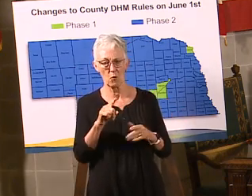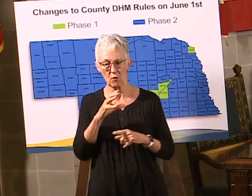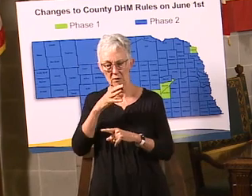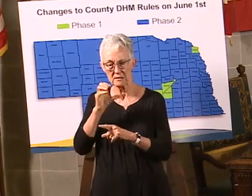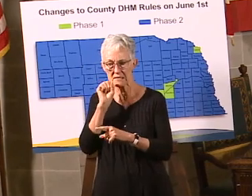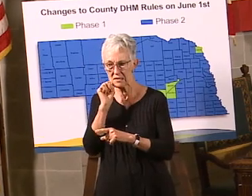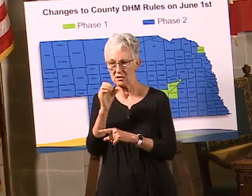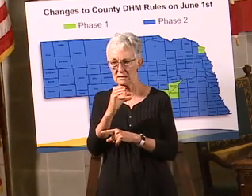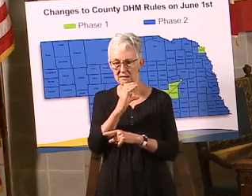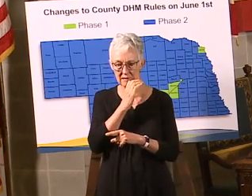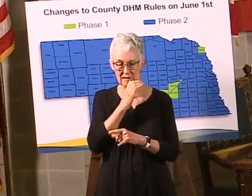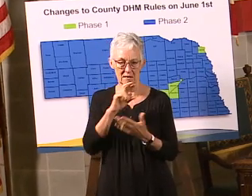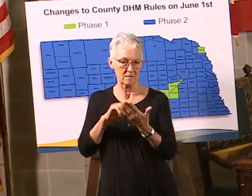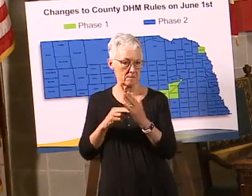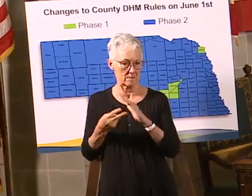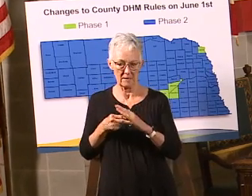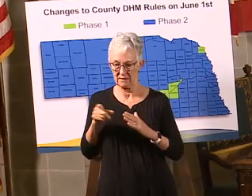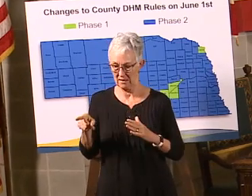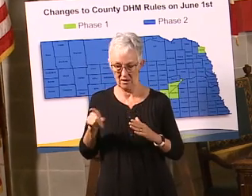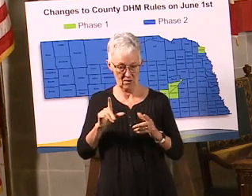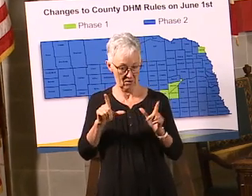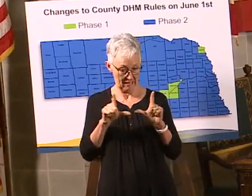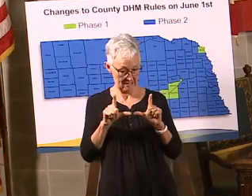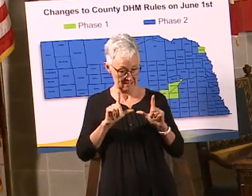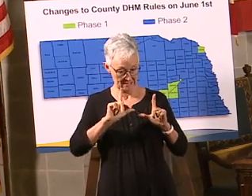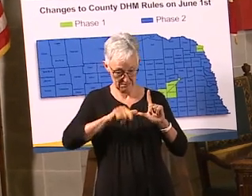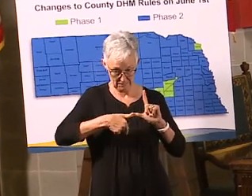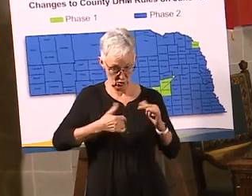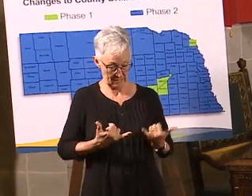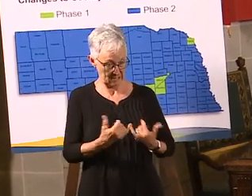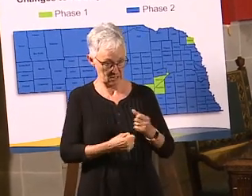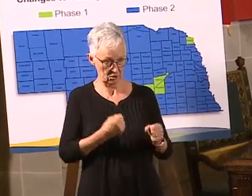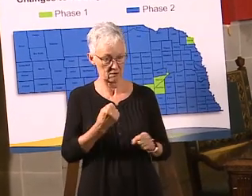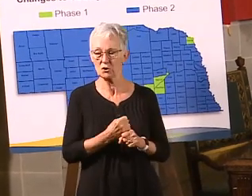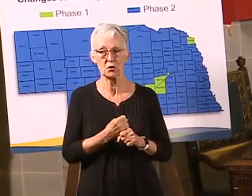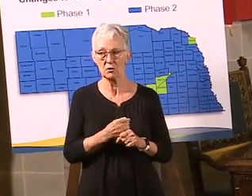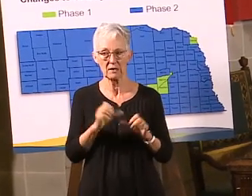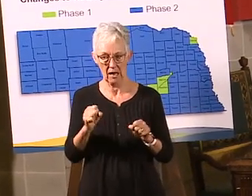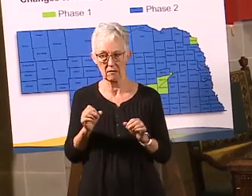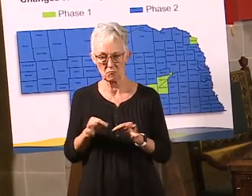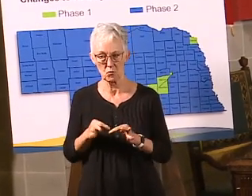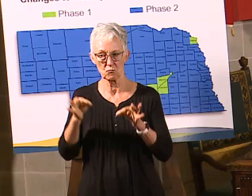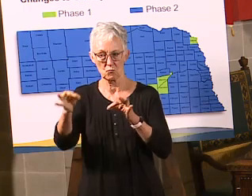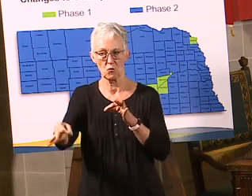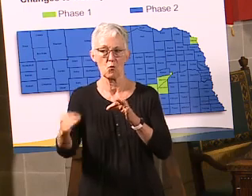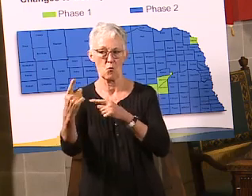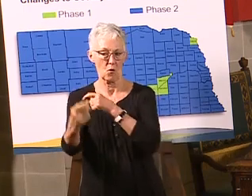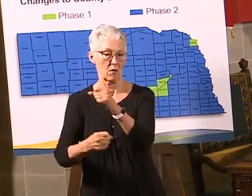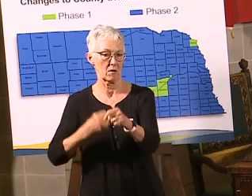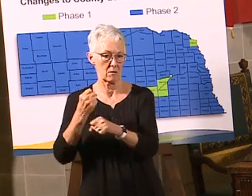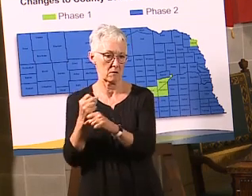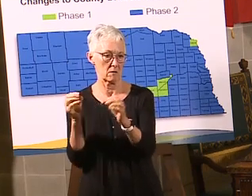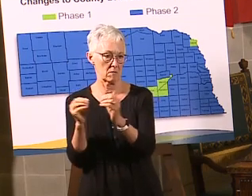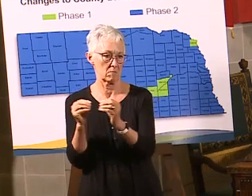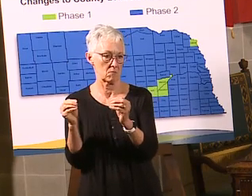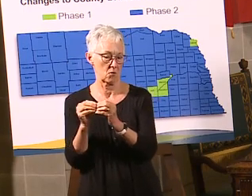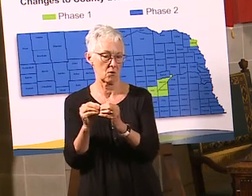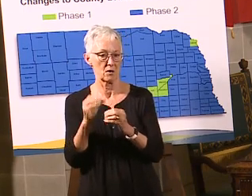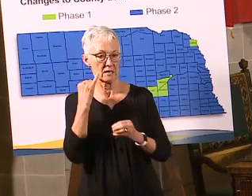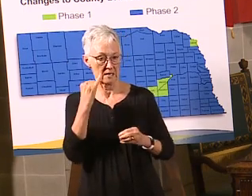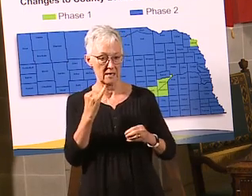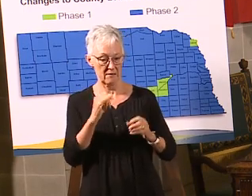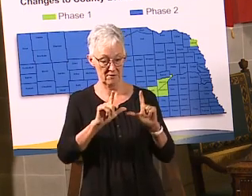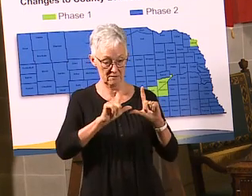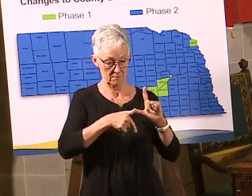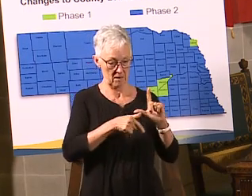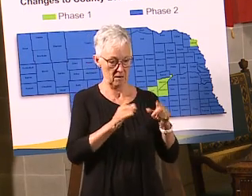executive order will extend expiration dates for all driver's licenses for drivers age 72 and older whose license expires between March